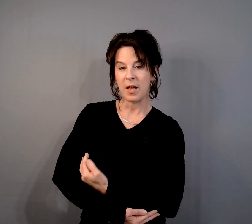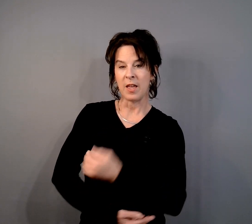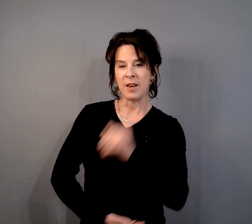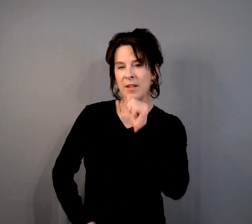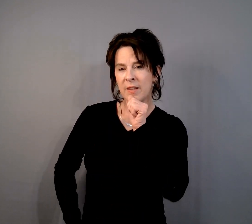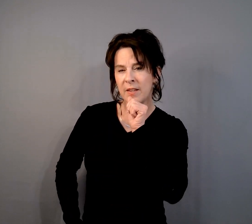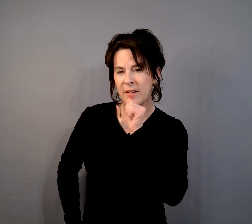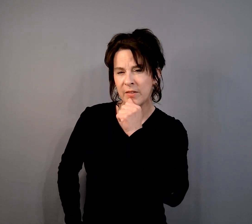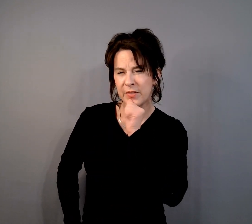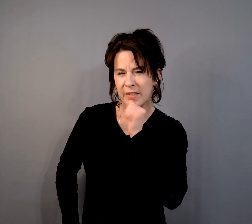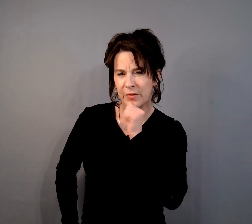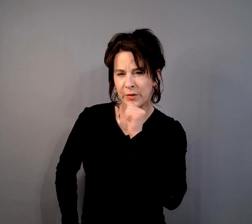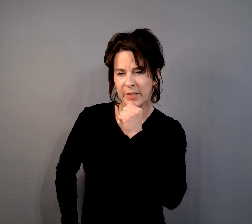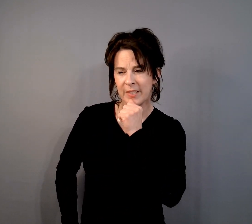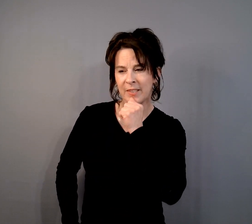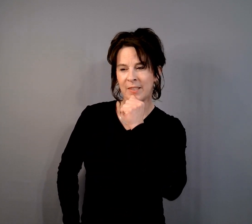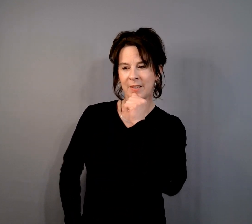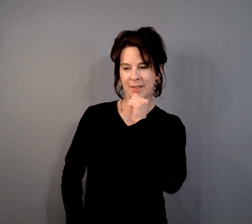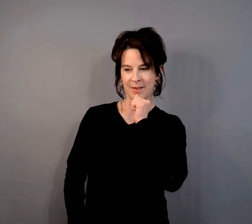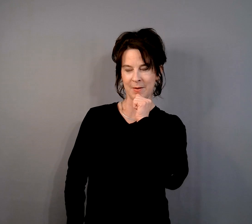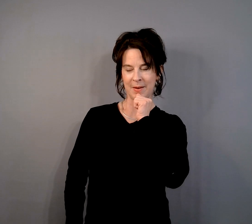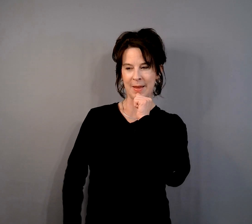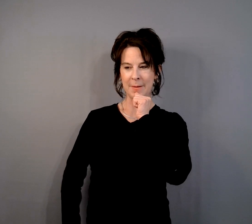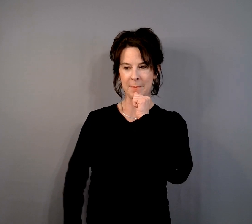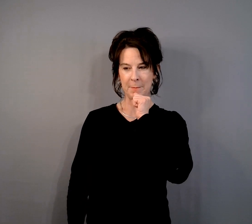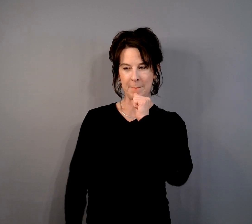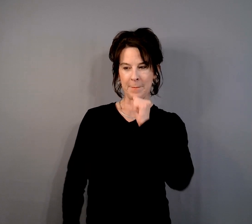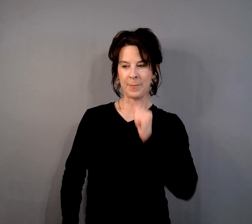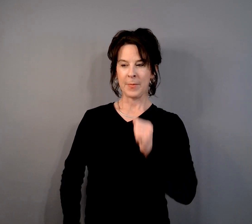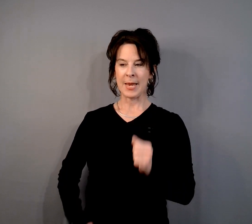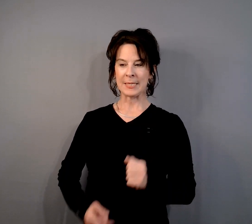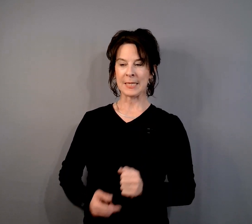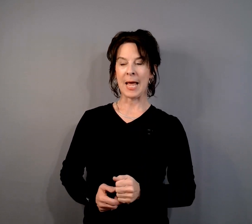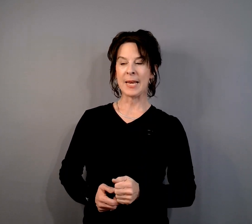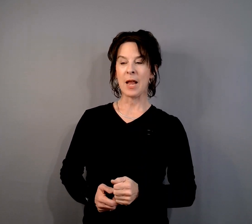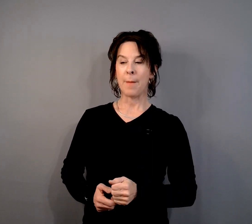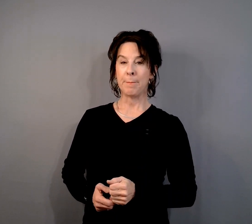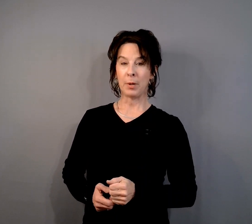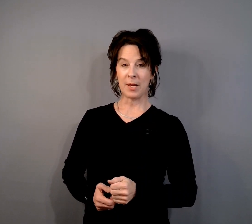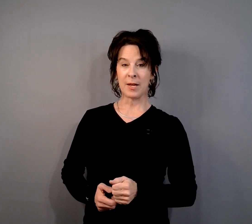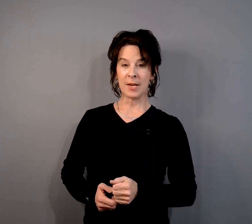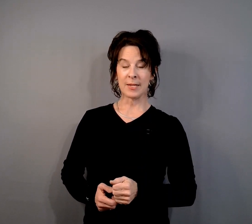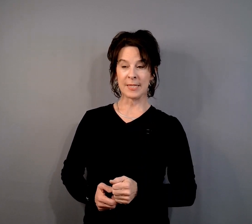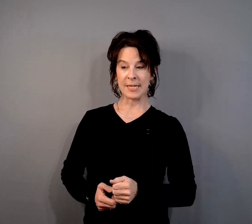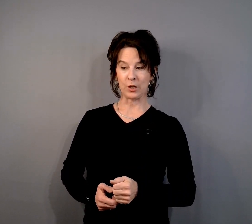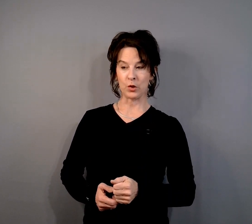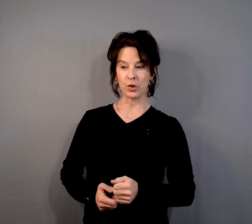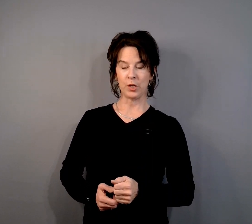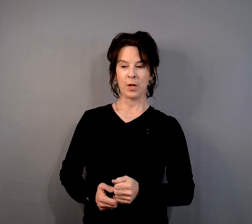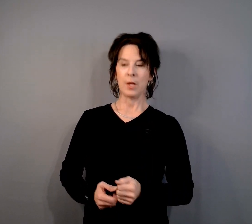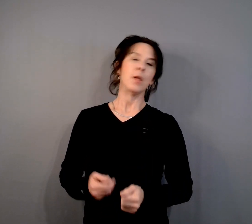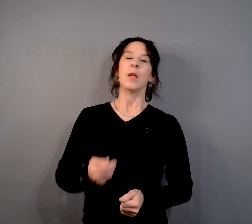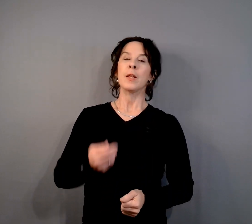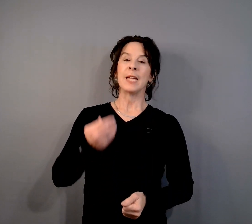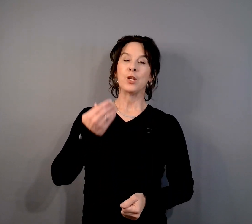son of suffering, okay? Next line, blood and tears. Take